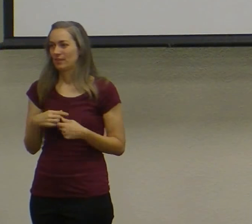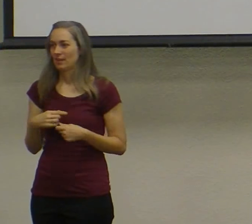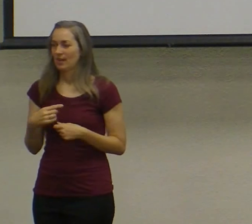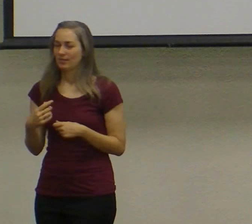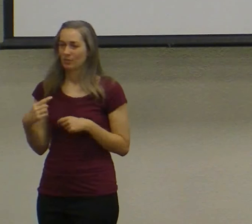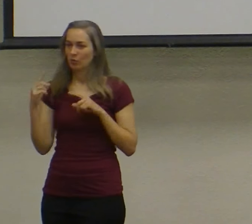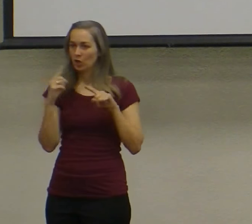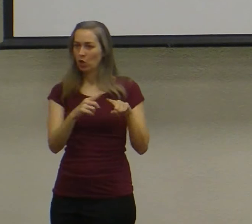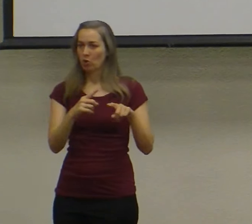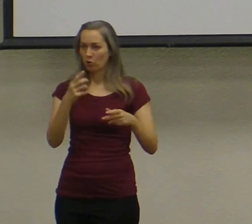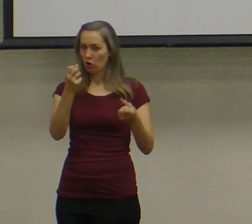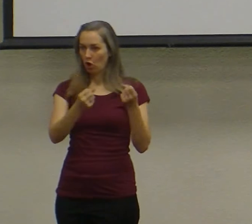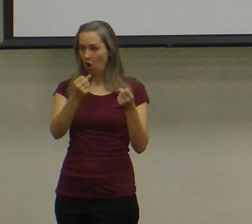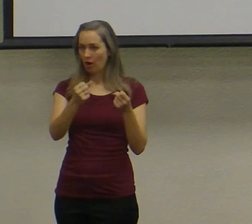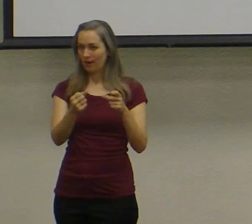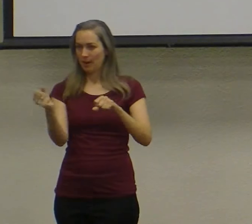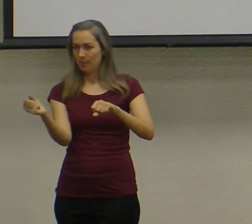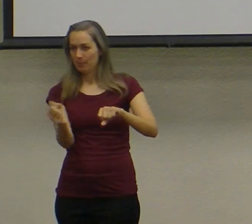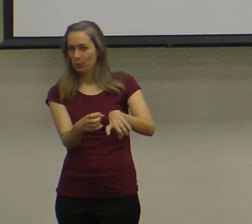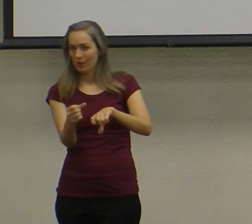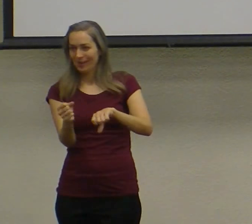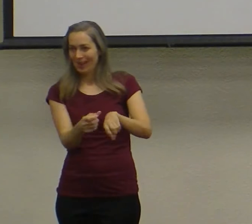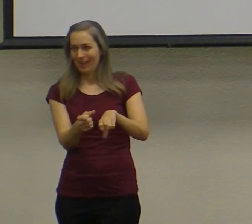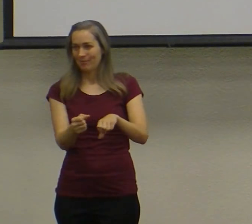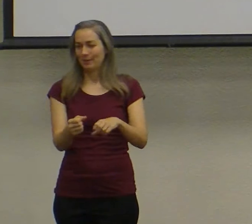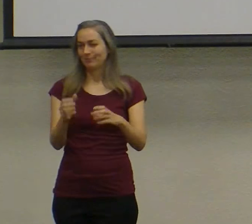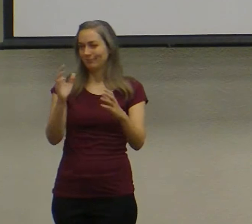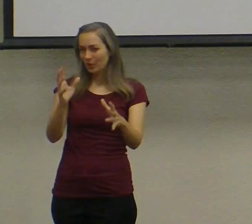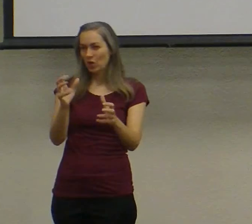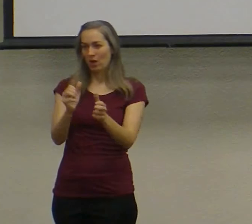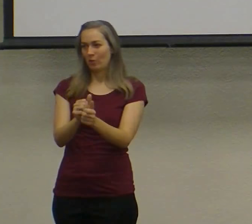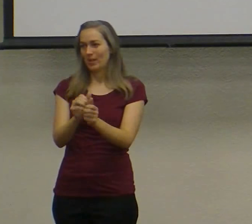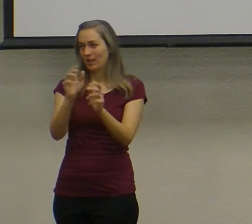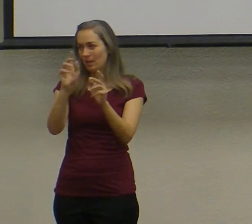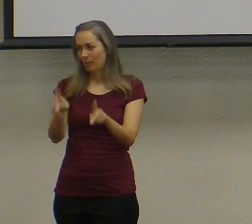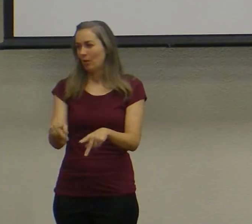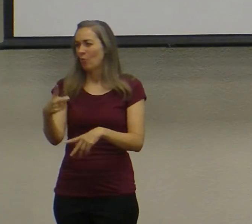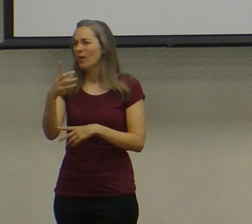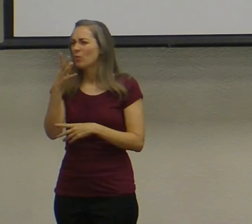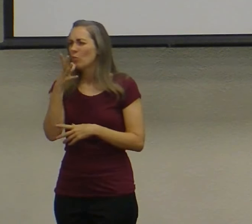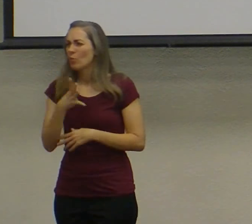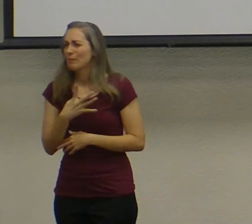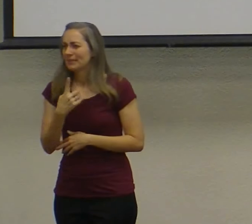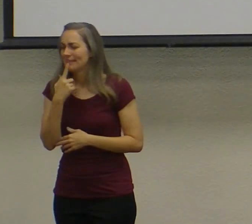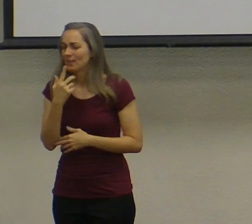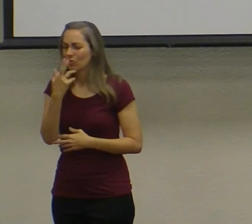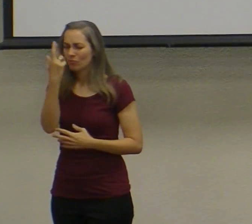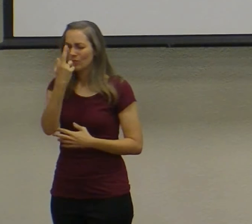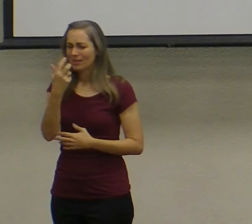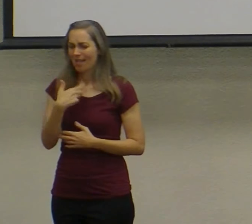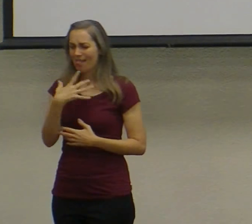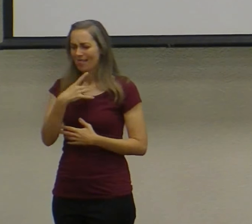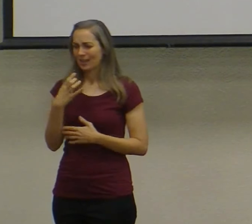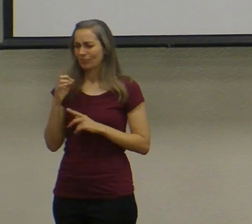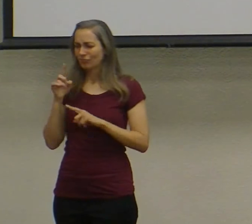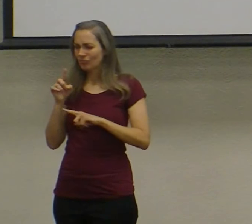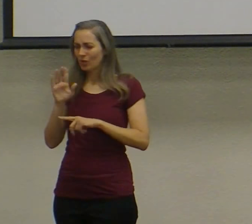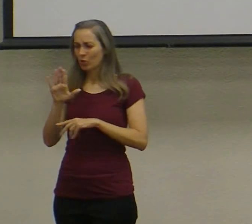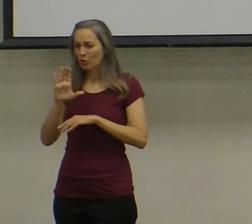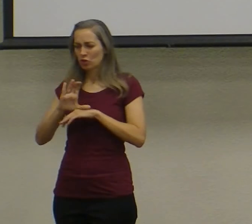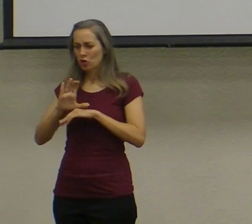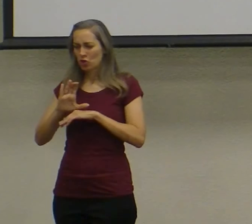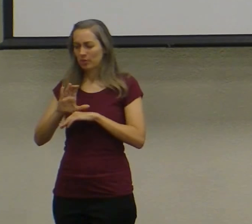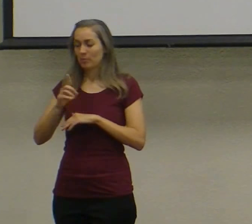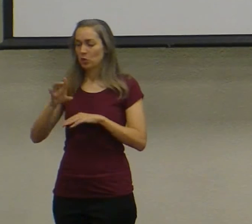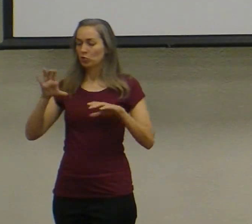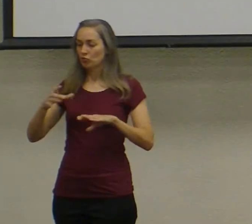dignity," which tells me that she may have not been treated with dignity at other places. That's what we're called to do, to be the hands and feet of